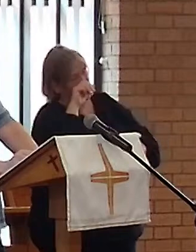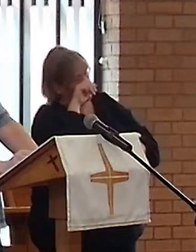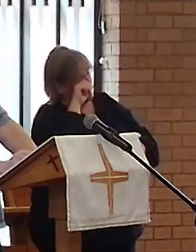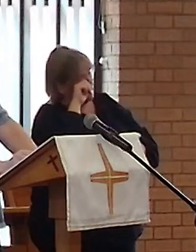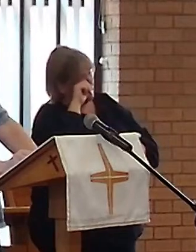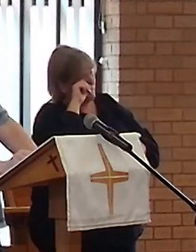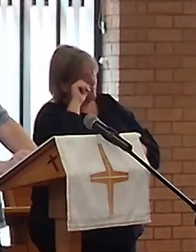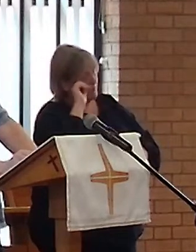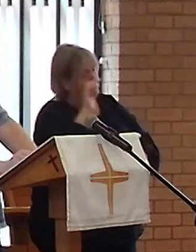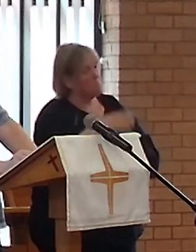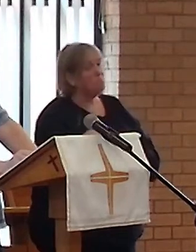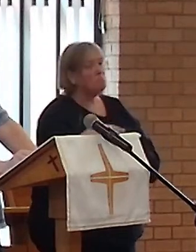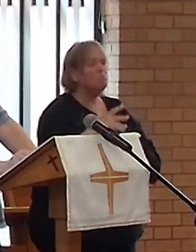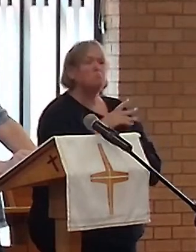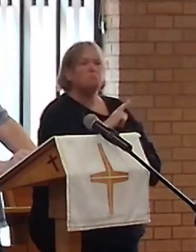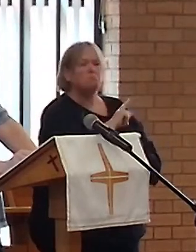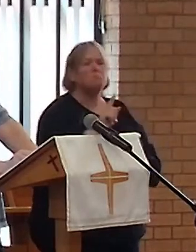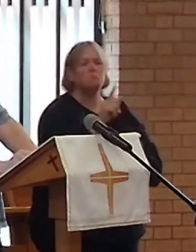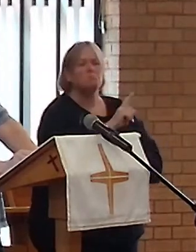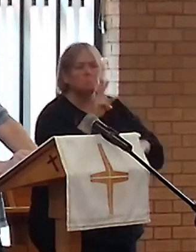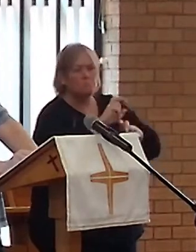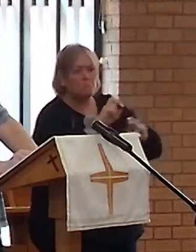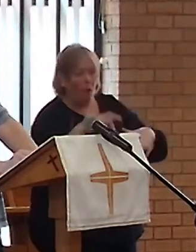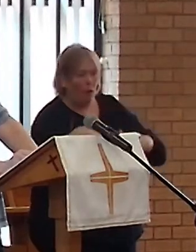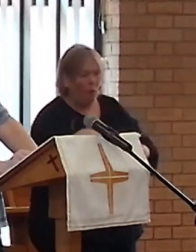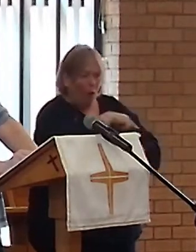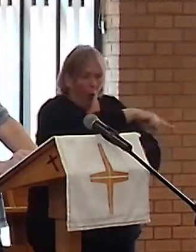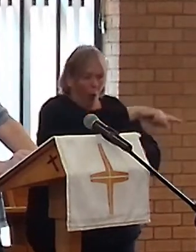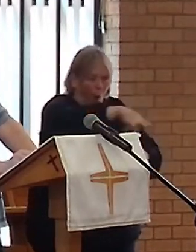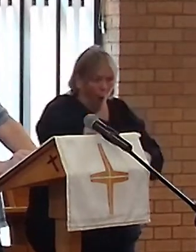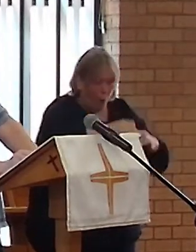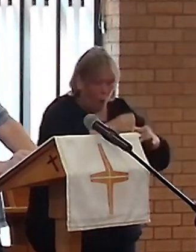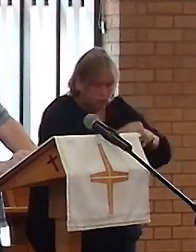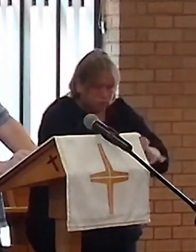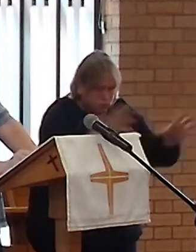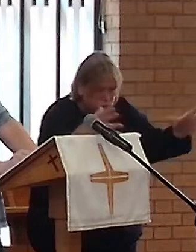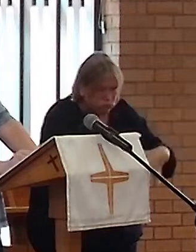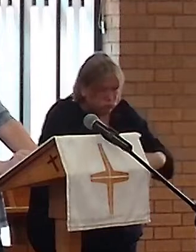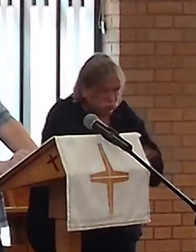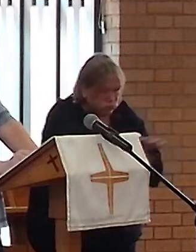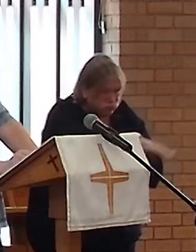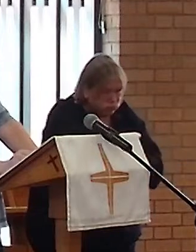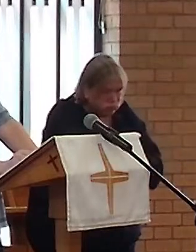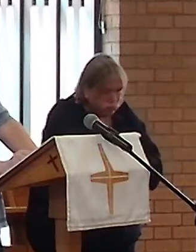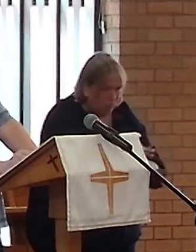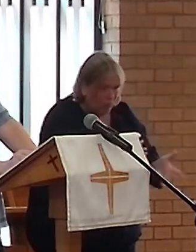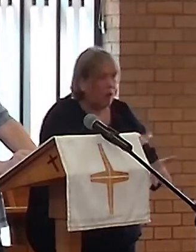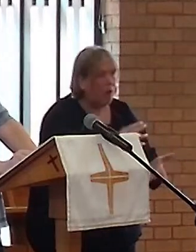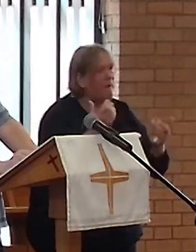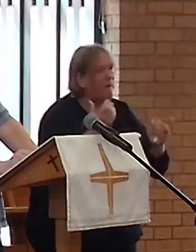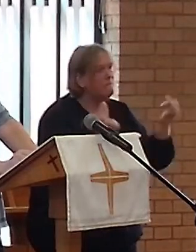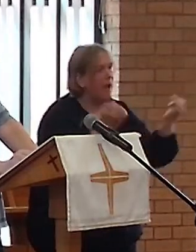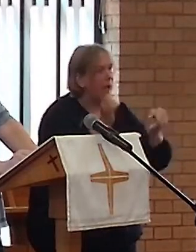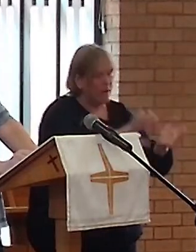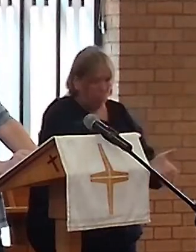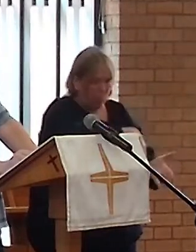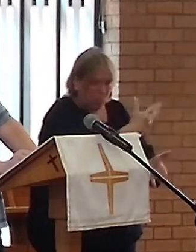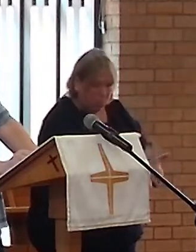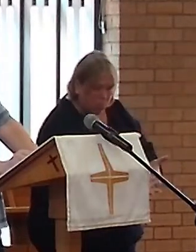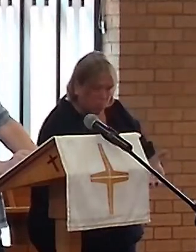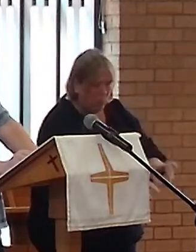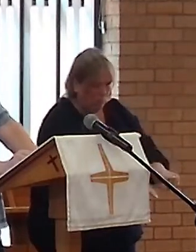On investigation, you find that a large hole has been blown in the footpath and that there is an overturned van lying